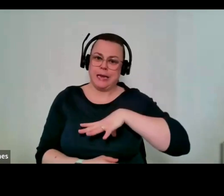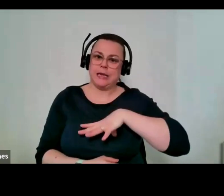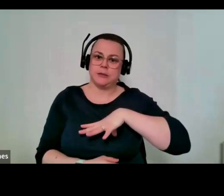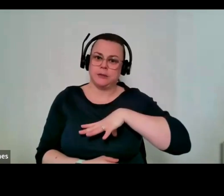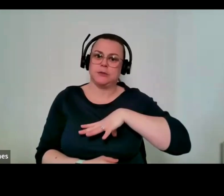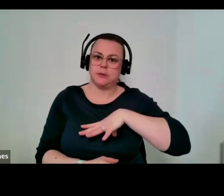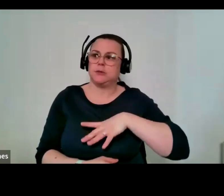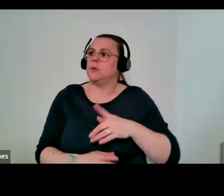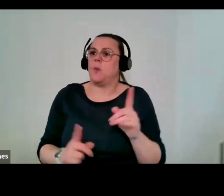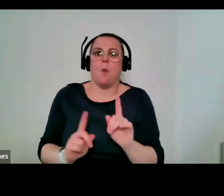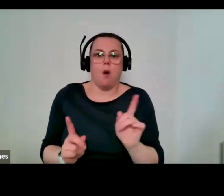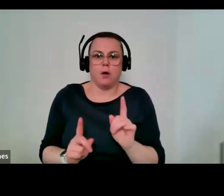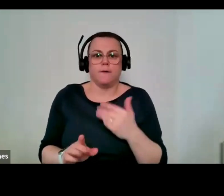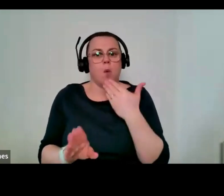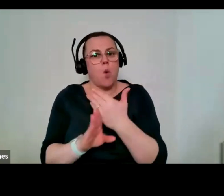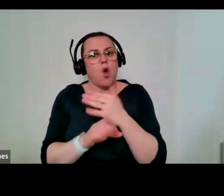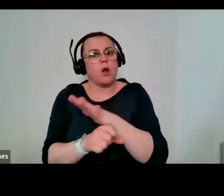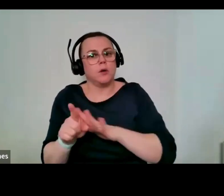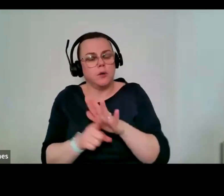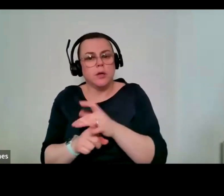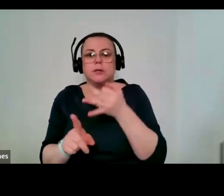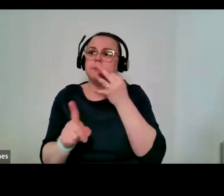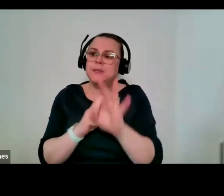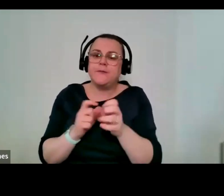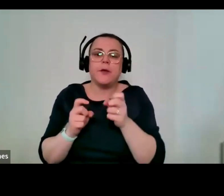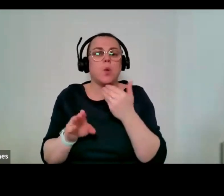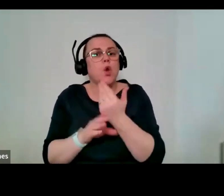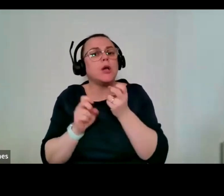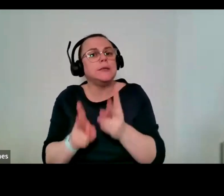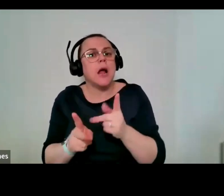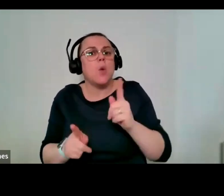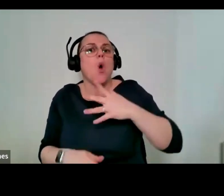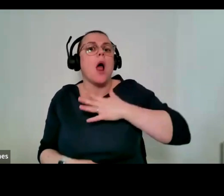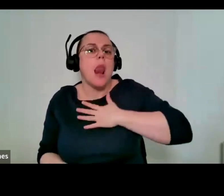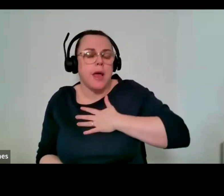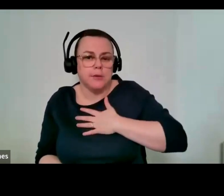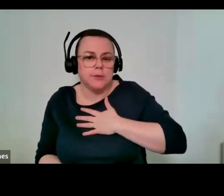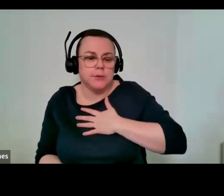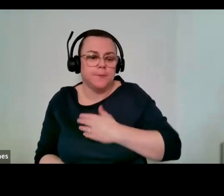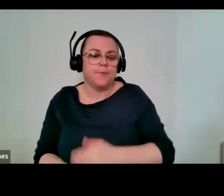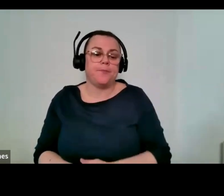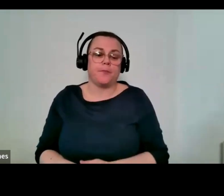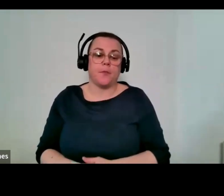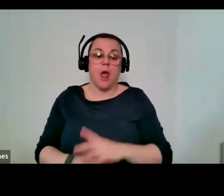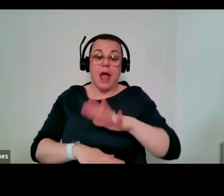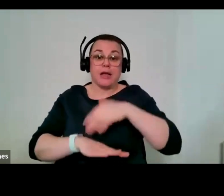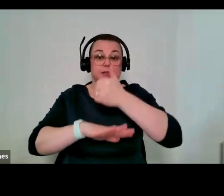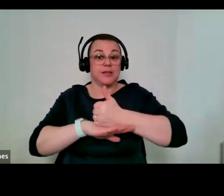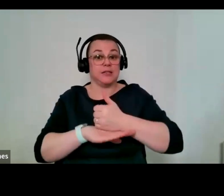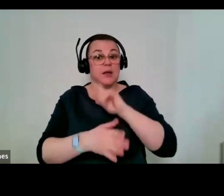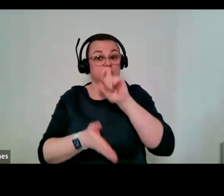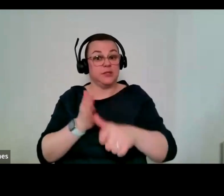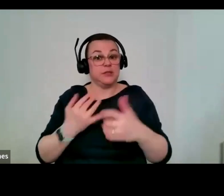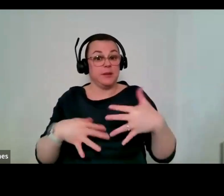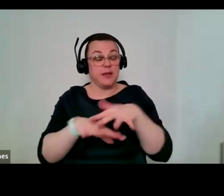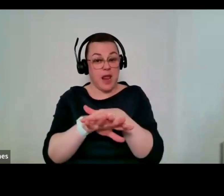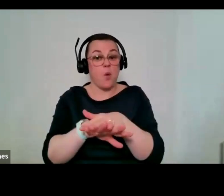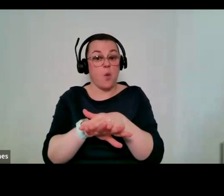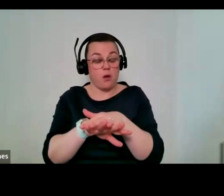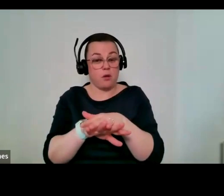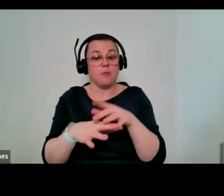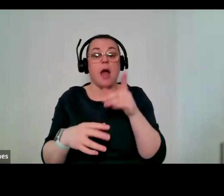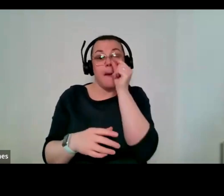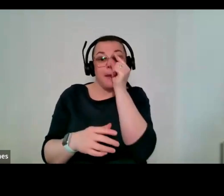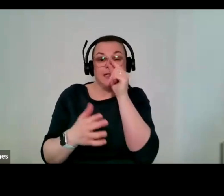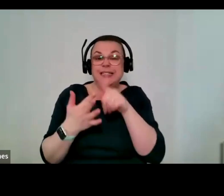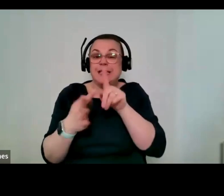adjustment and my preferred working style. I set up a disability network, Ability